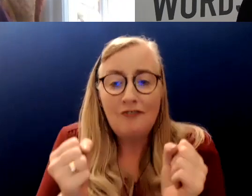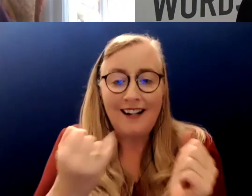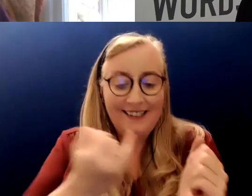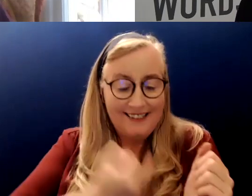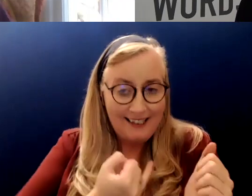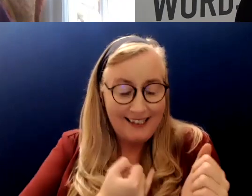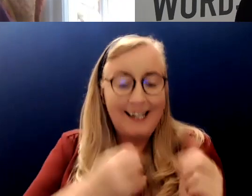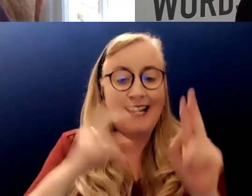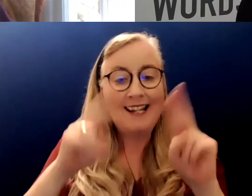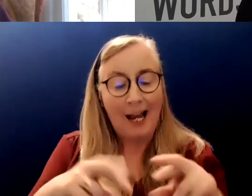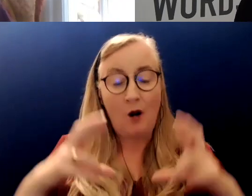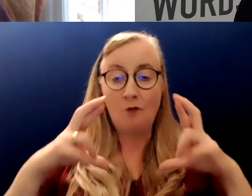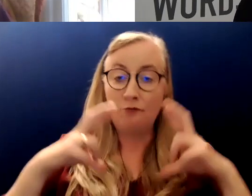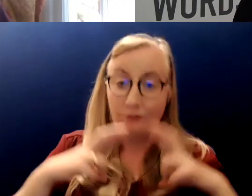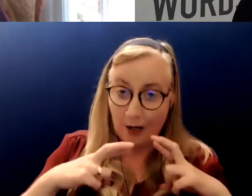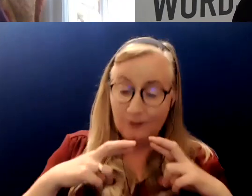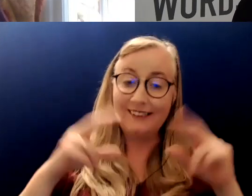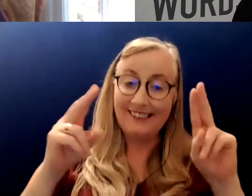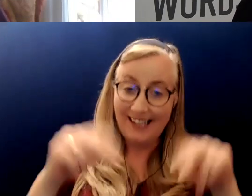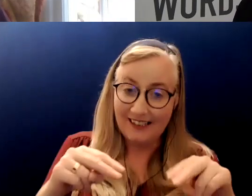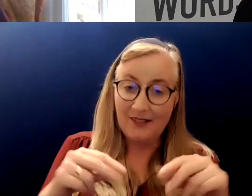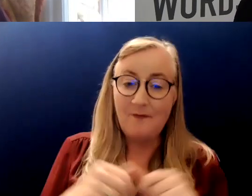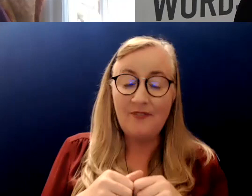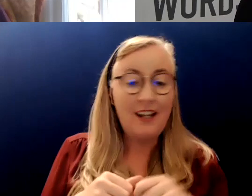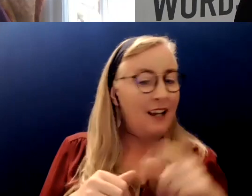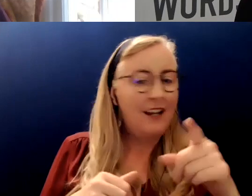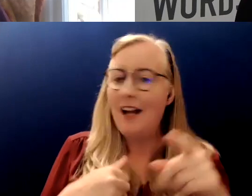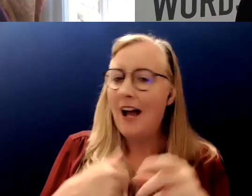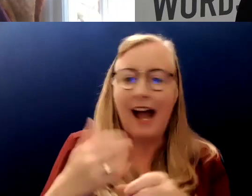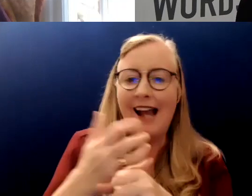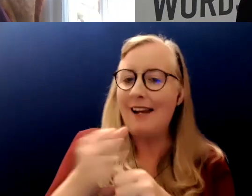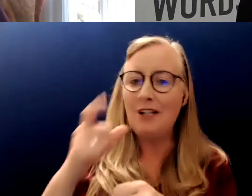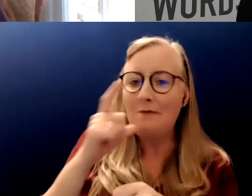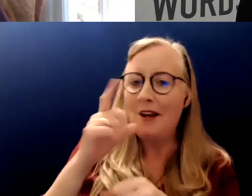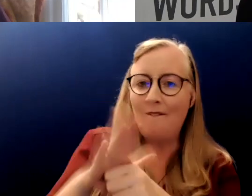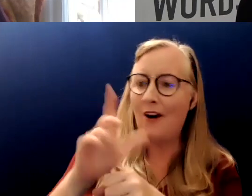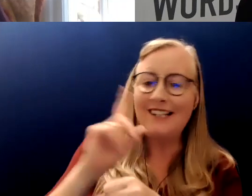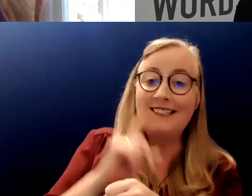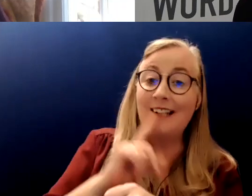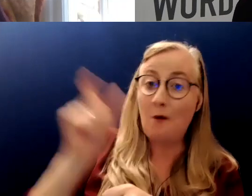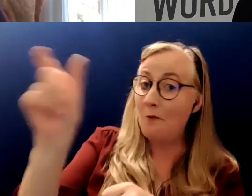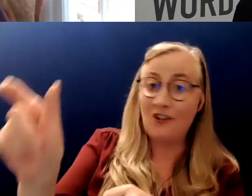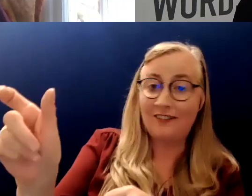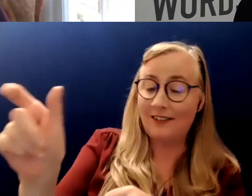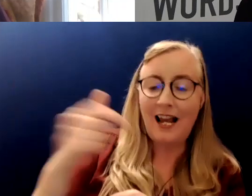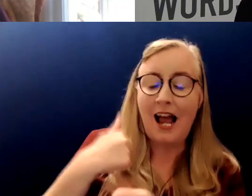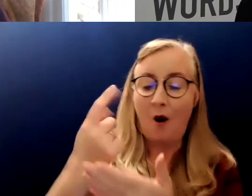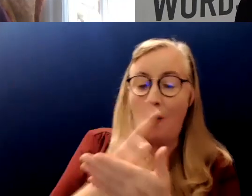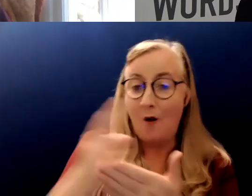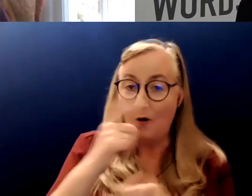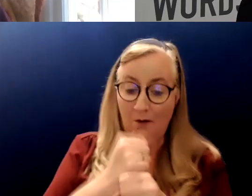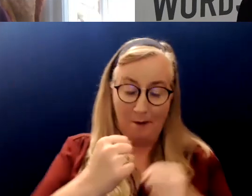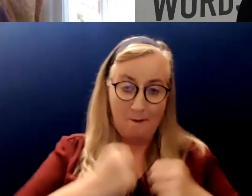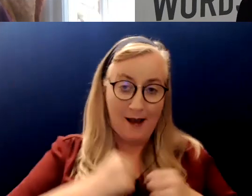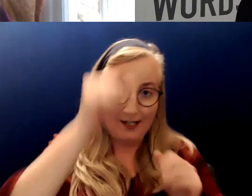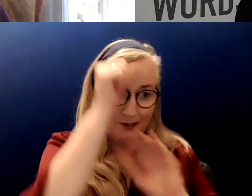pride. um, I'd never speak for a deaf person. I only can speak from my experience as a